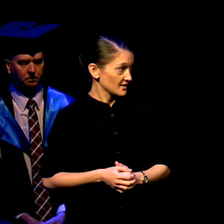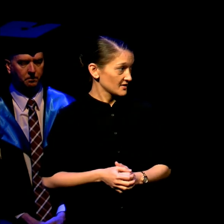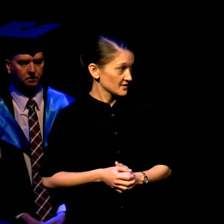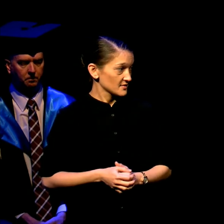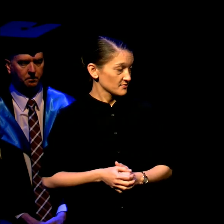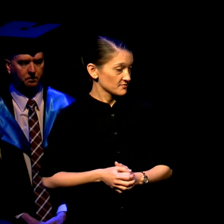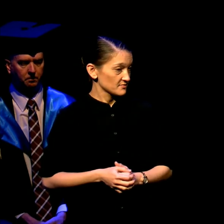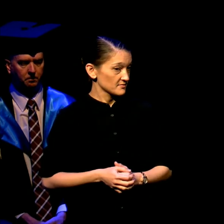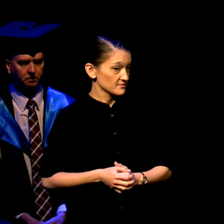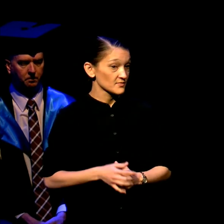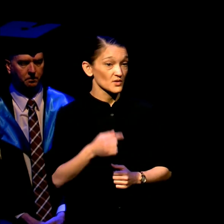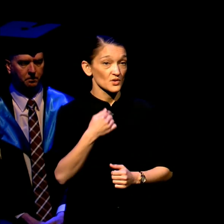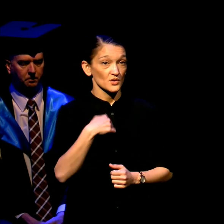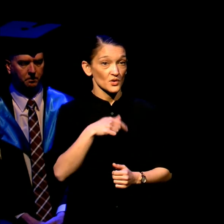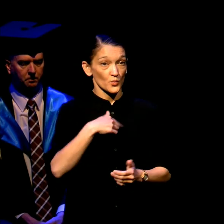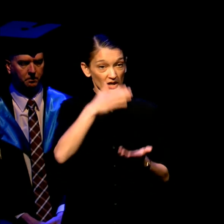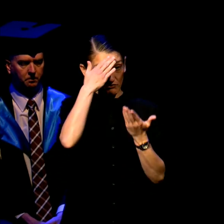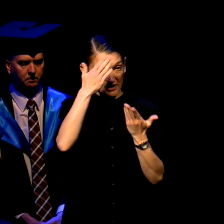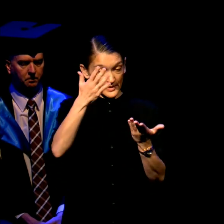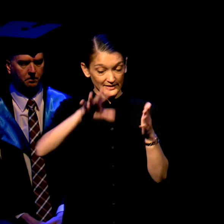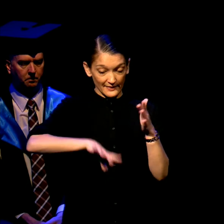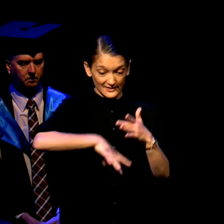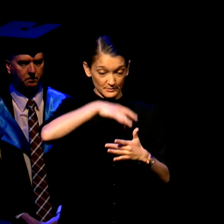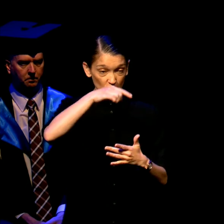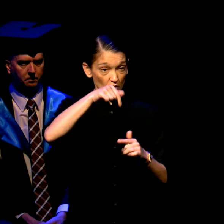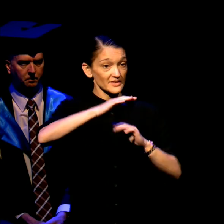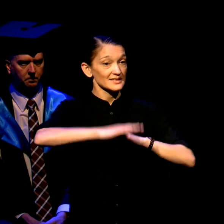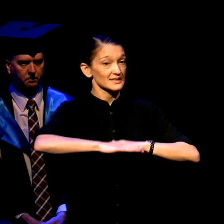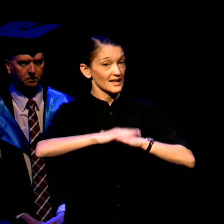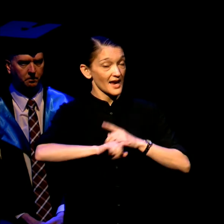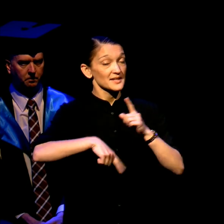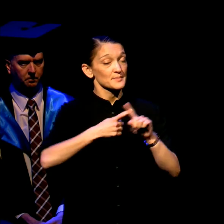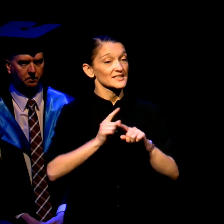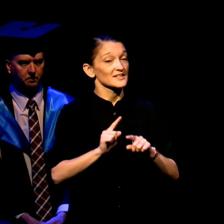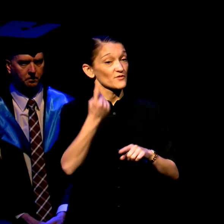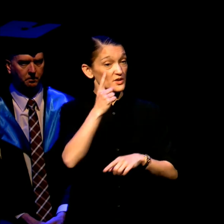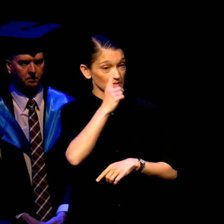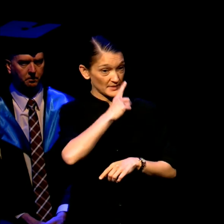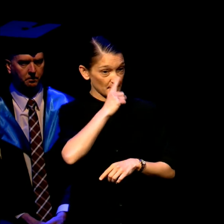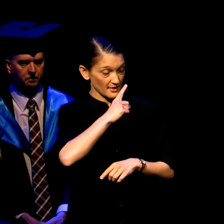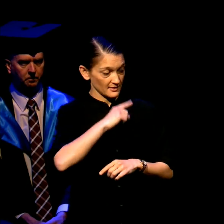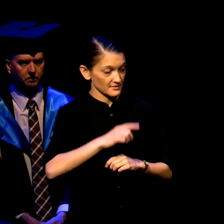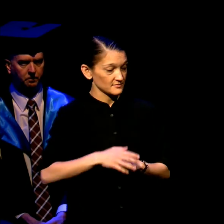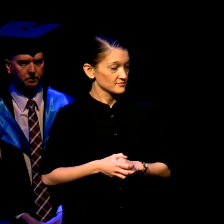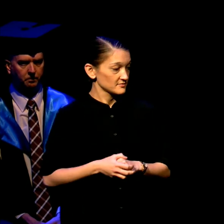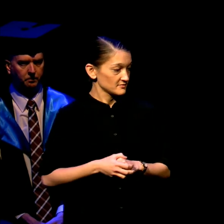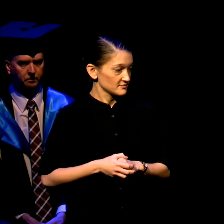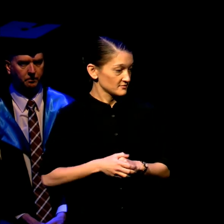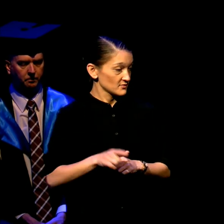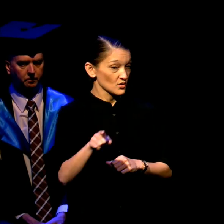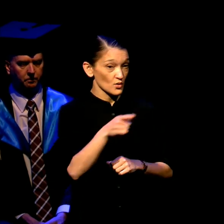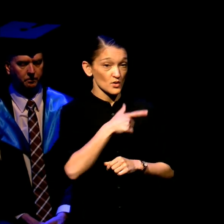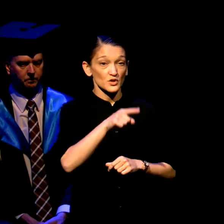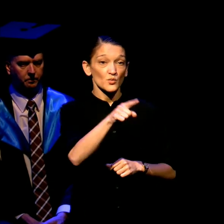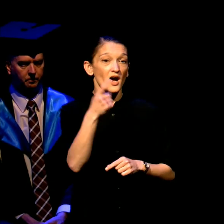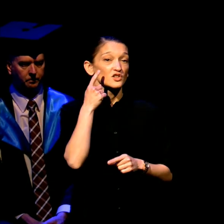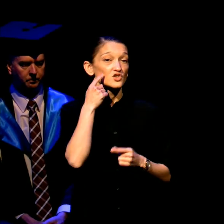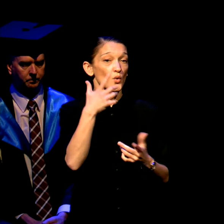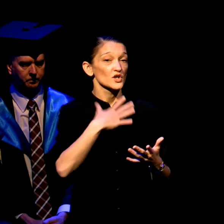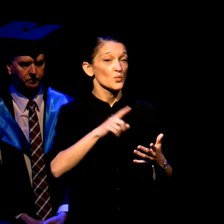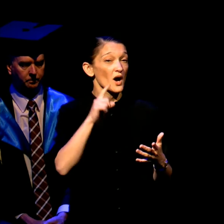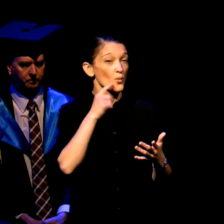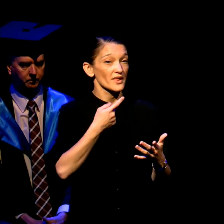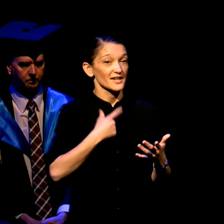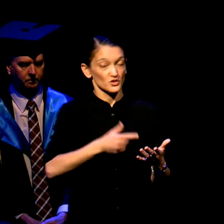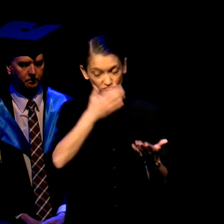by paying respects to the spirit of this land and its first people. Through this, you've shown the willingness to honour sacred ground that we all walk on.